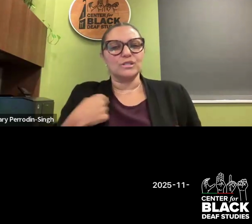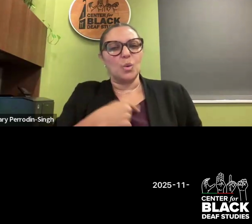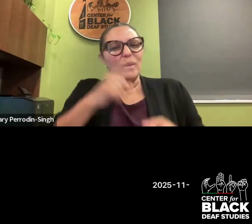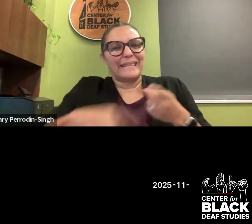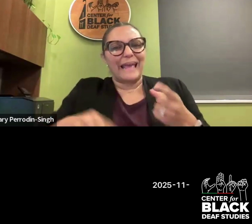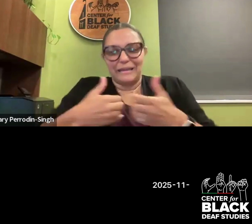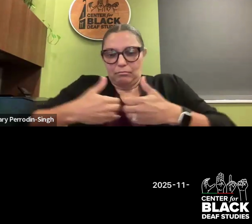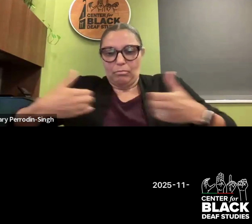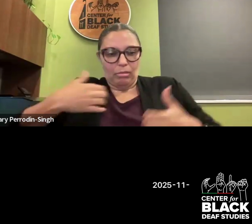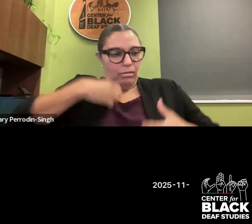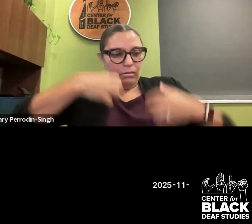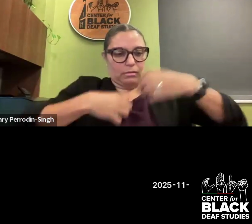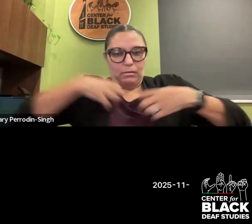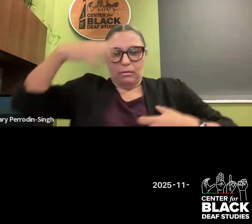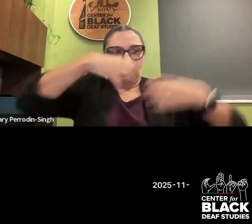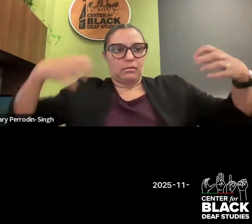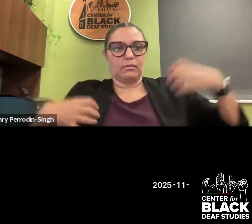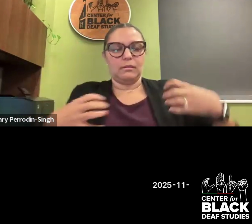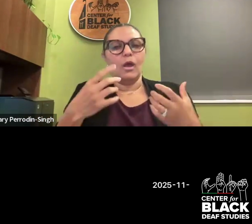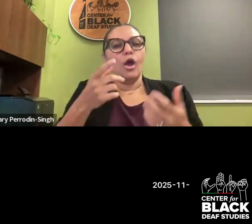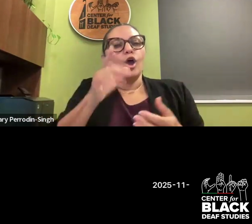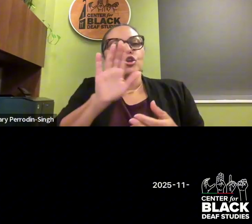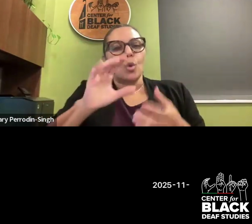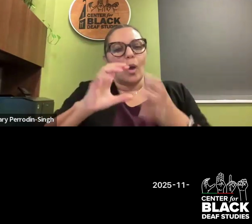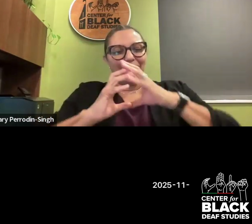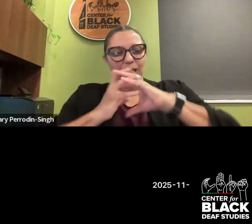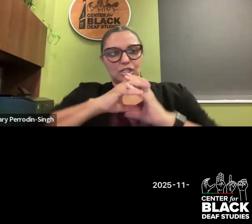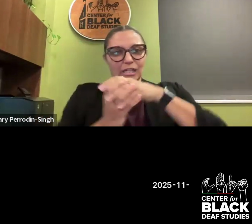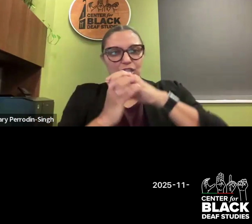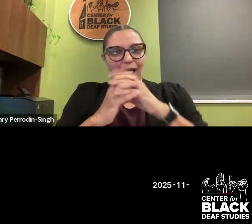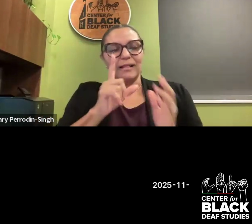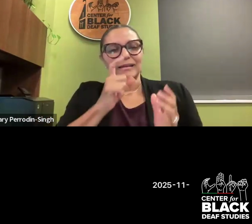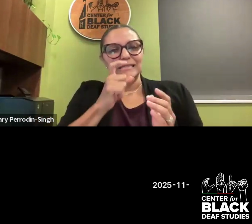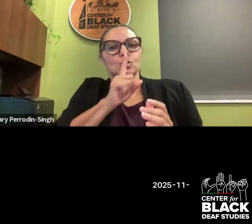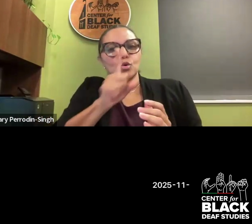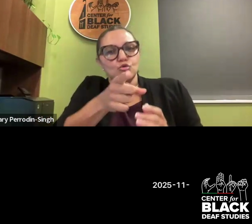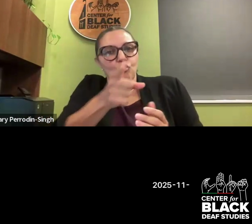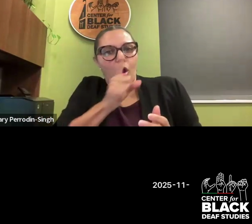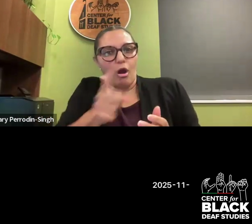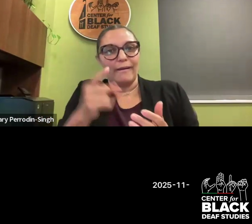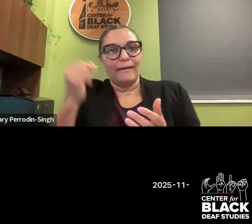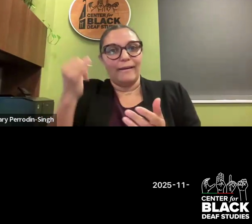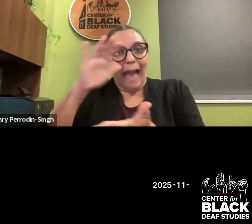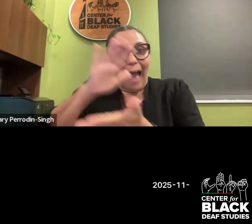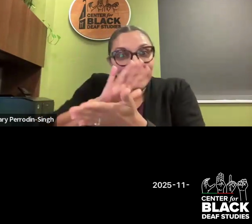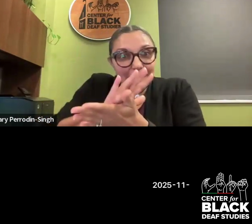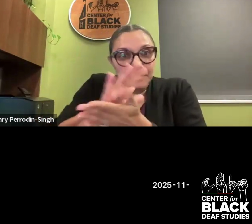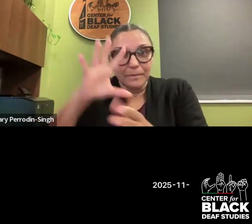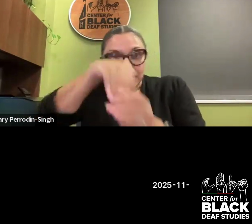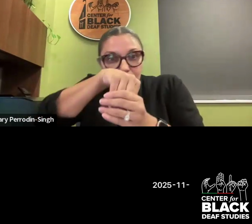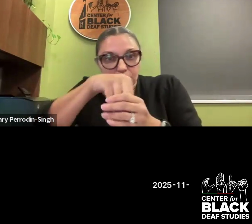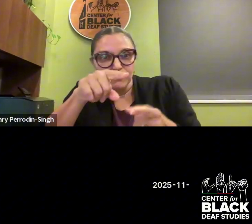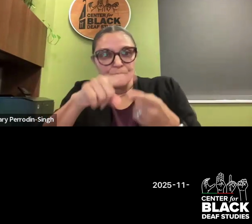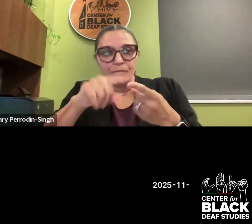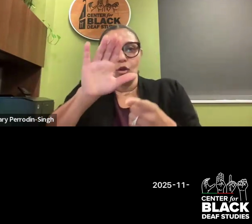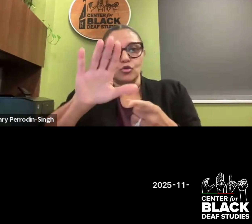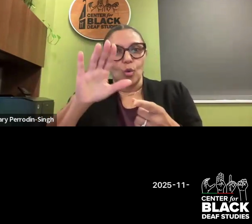in one. As a person, we can't separate our identities. You are multifaceted and they're all in one. I mean,